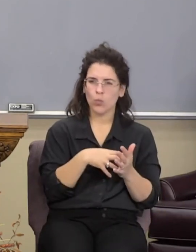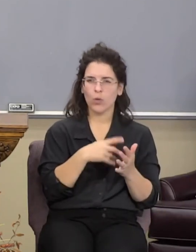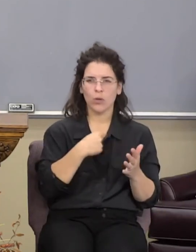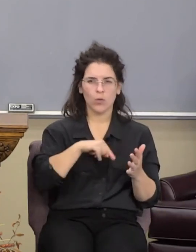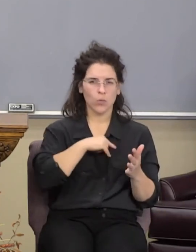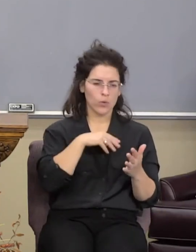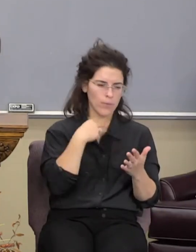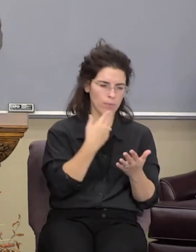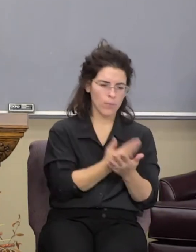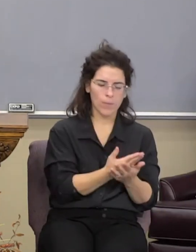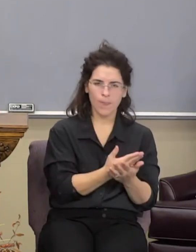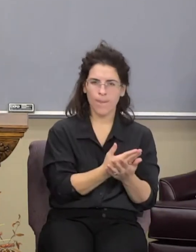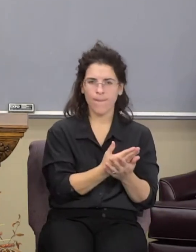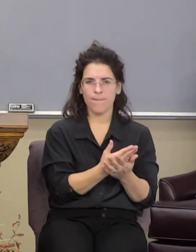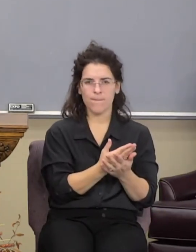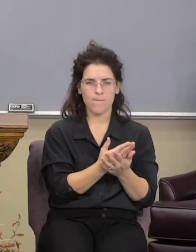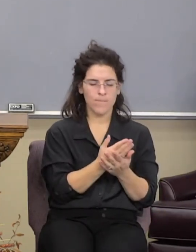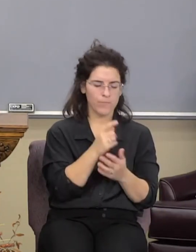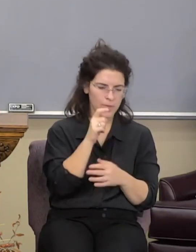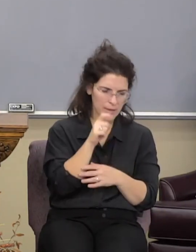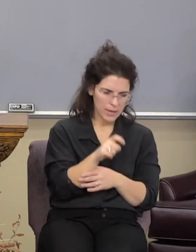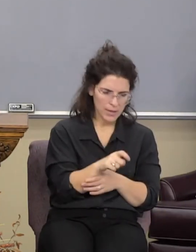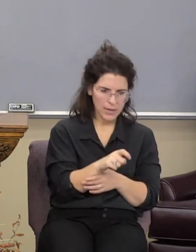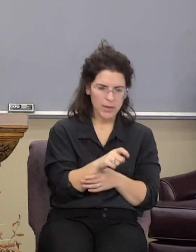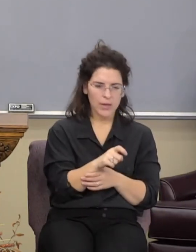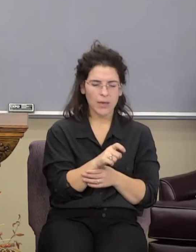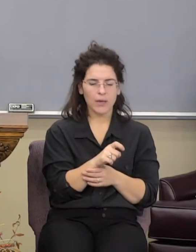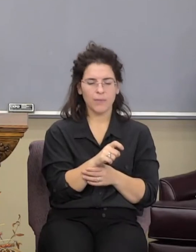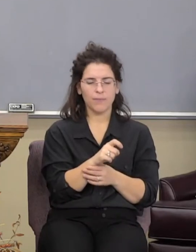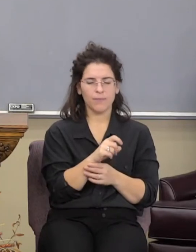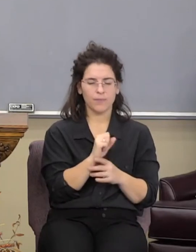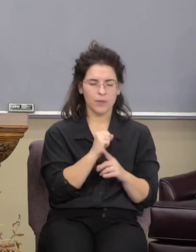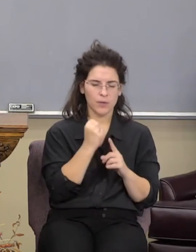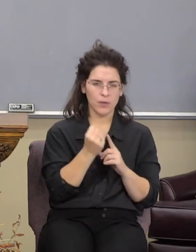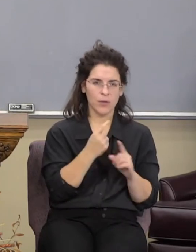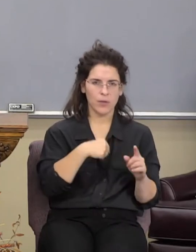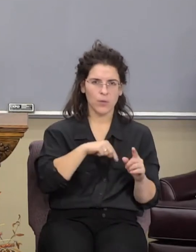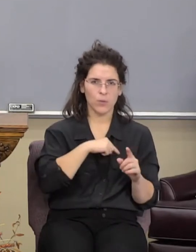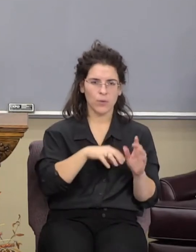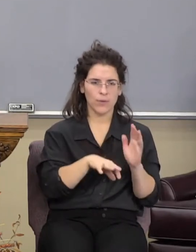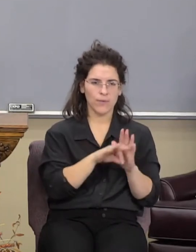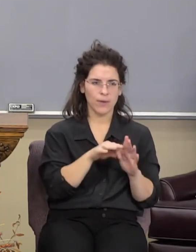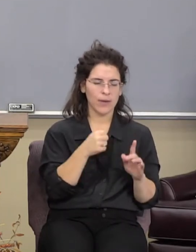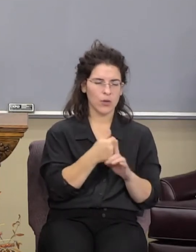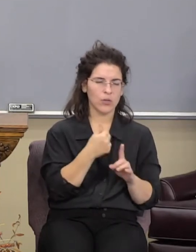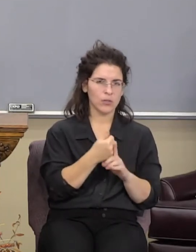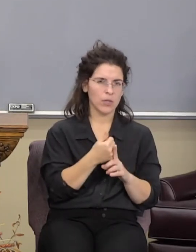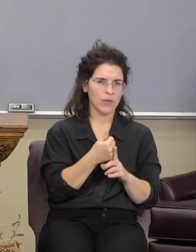come in that urgent condition that we find ourselves in.